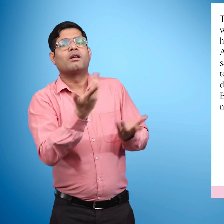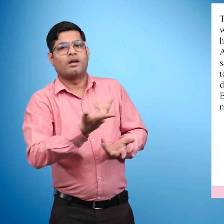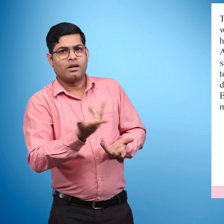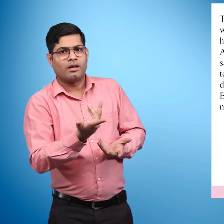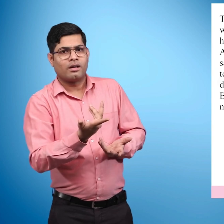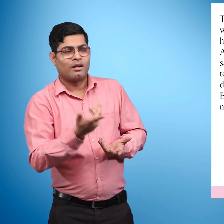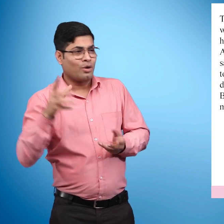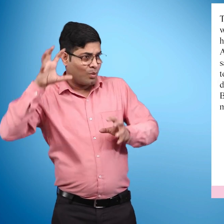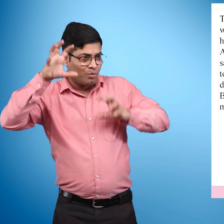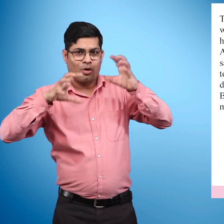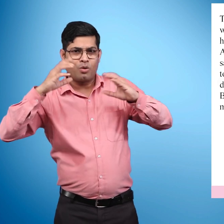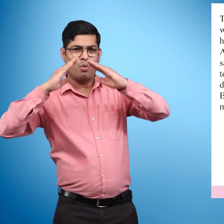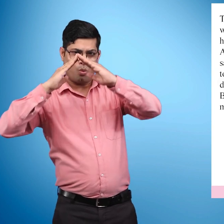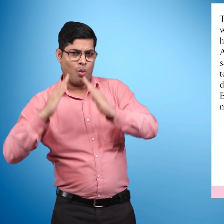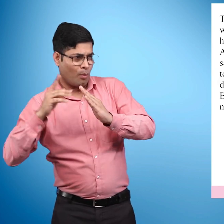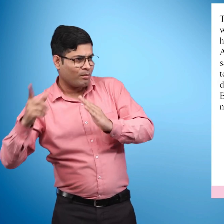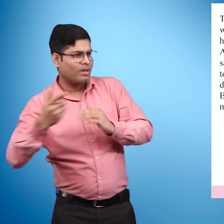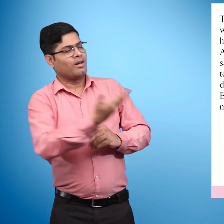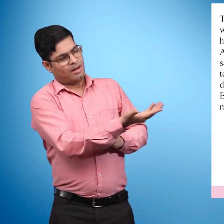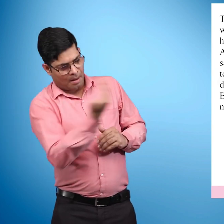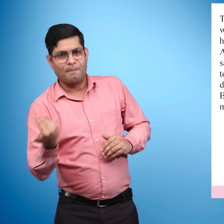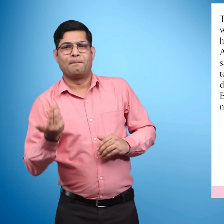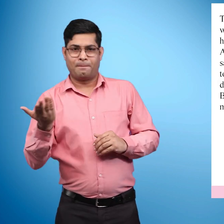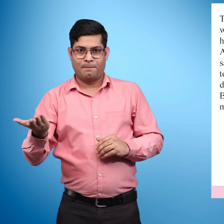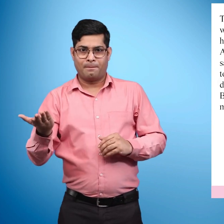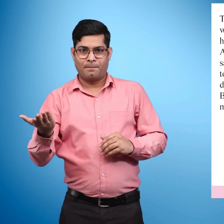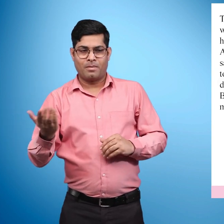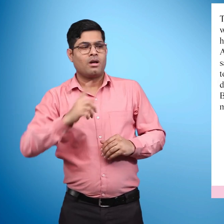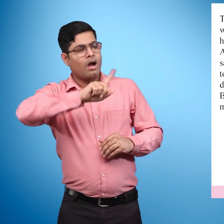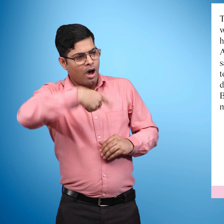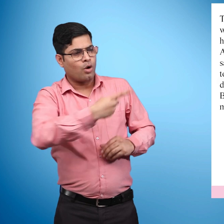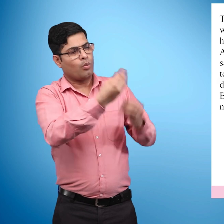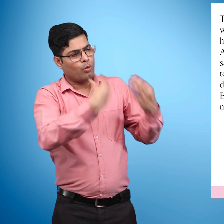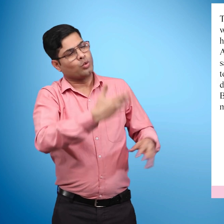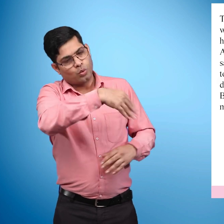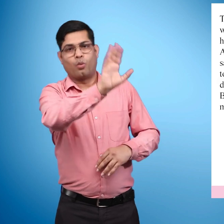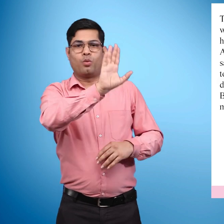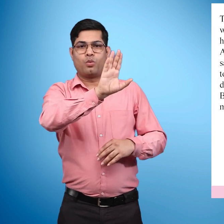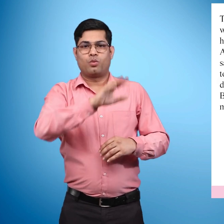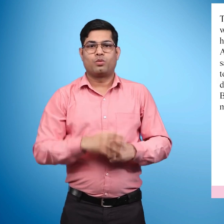tonight? Rest in my house. You can leave tomorrow."